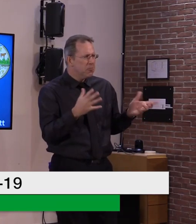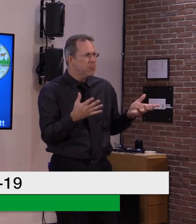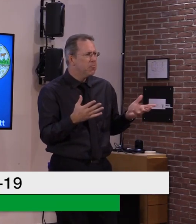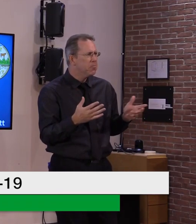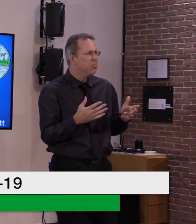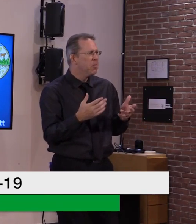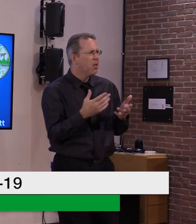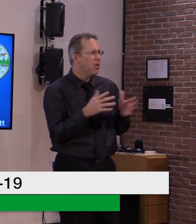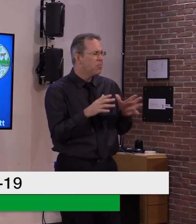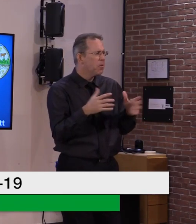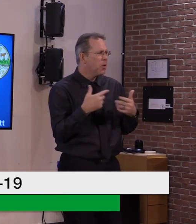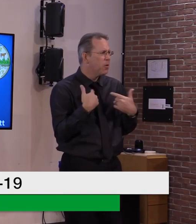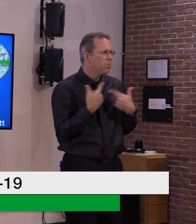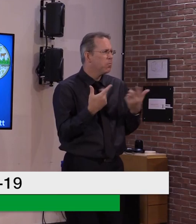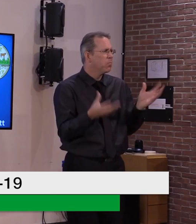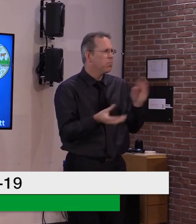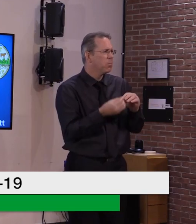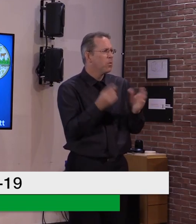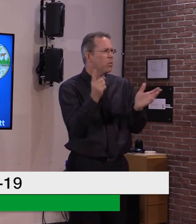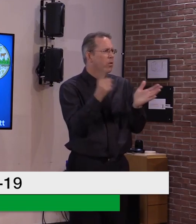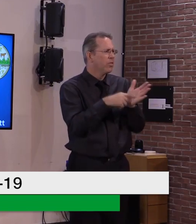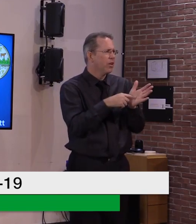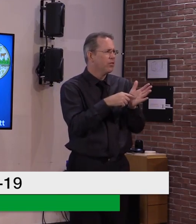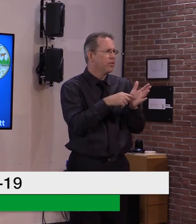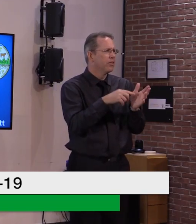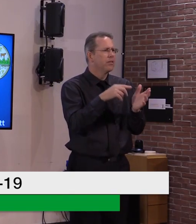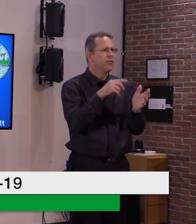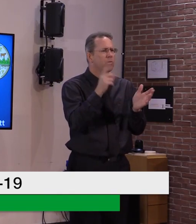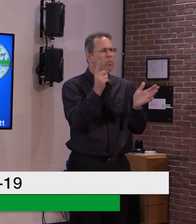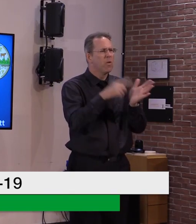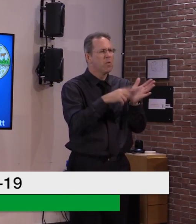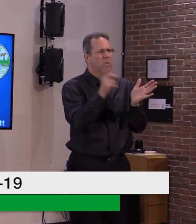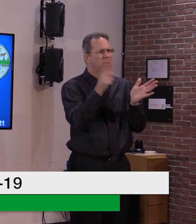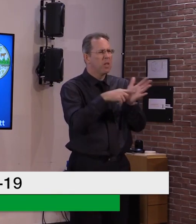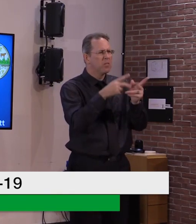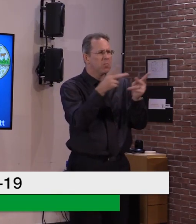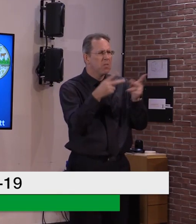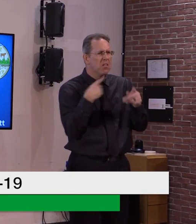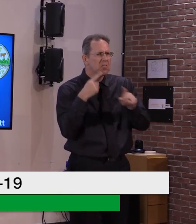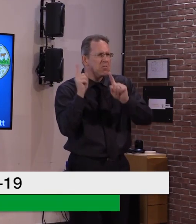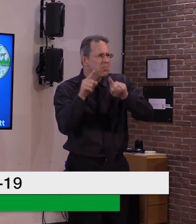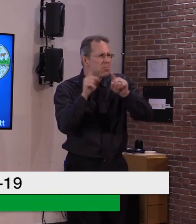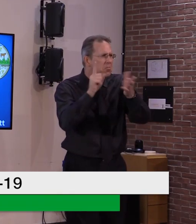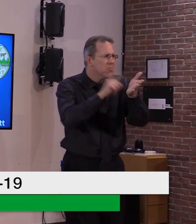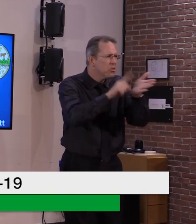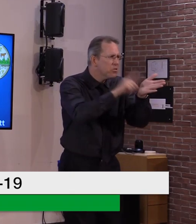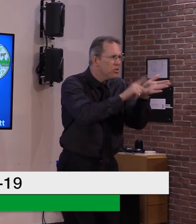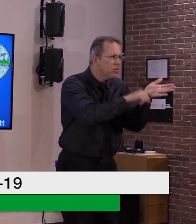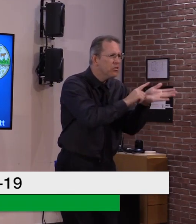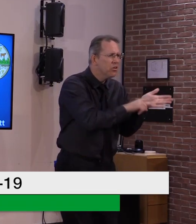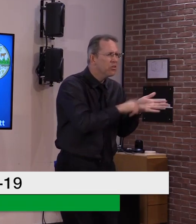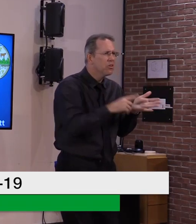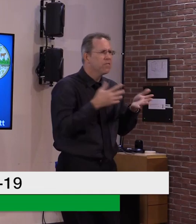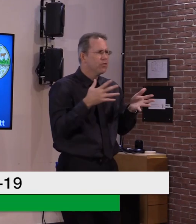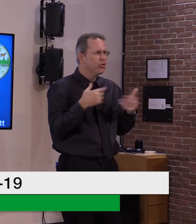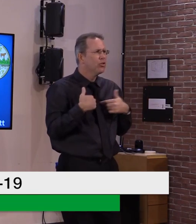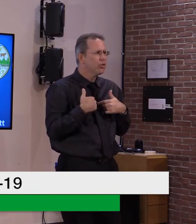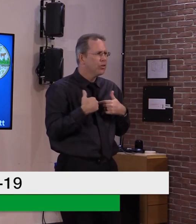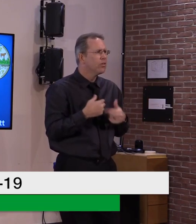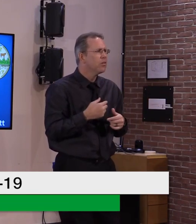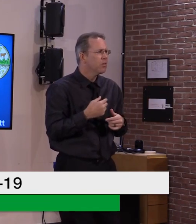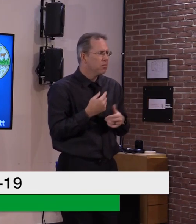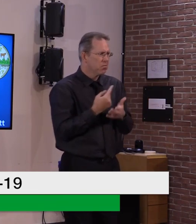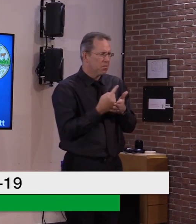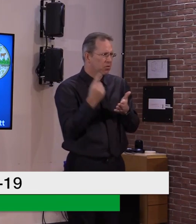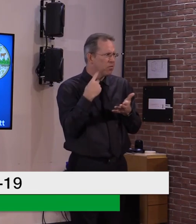have been done uh so while the spreadsheet was relatively easy to sort a couple of weeks ago not as easy to sort now with that many